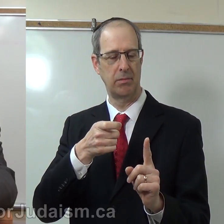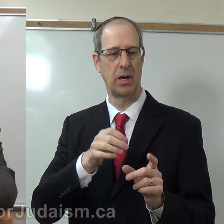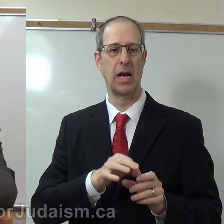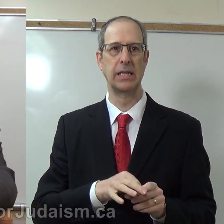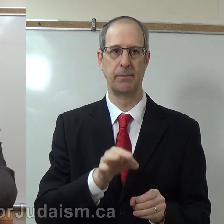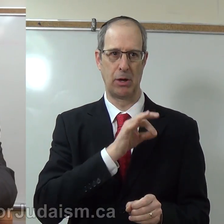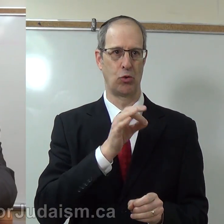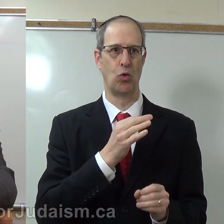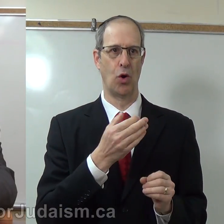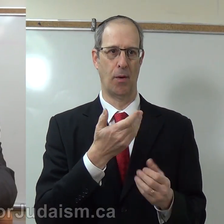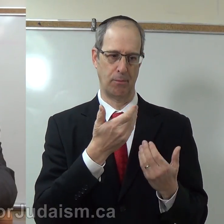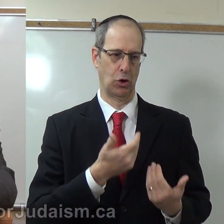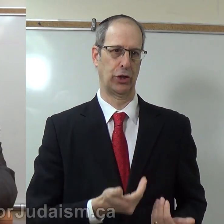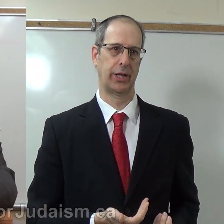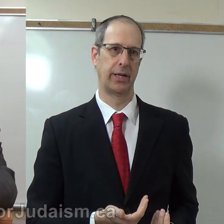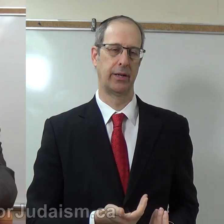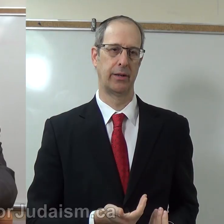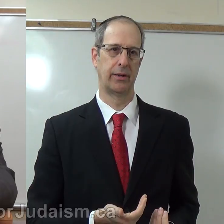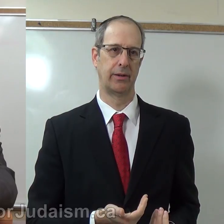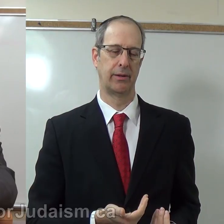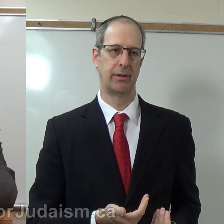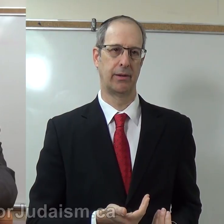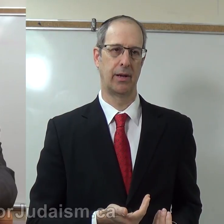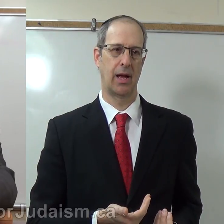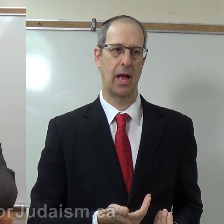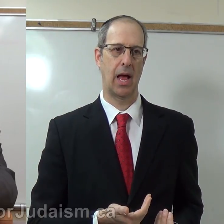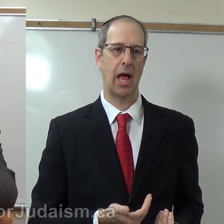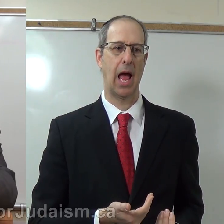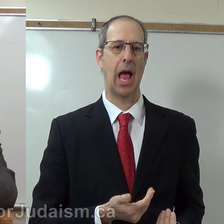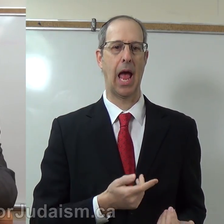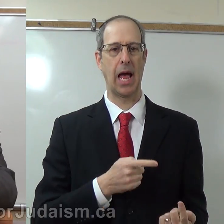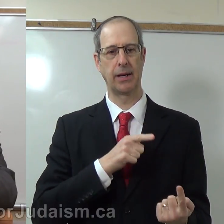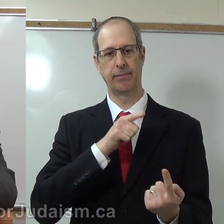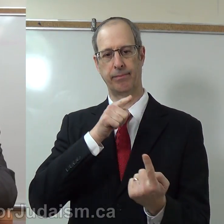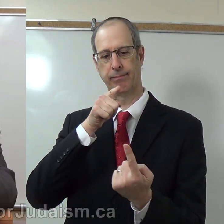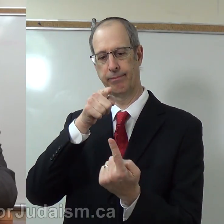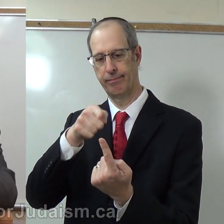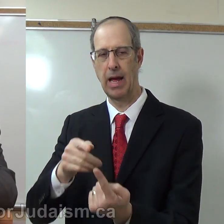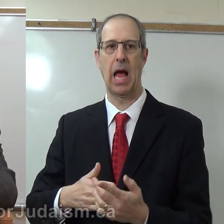person and being a happy person.